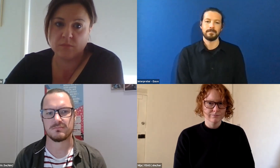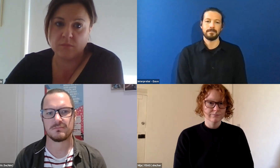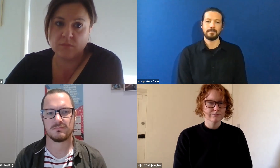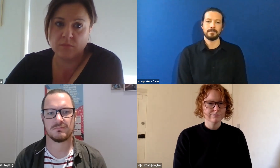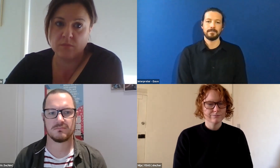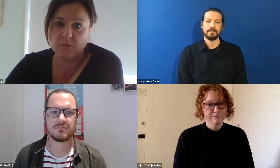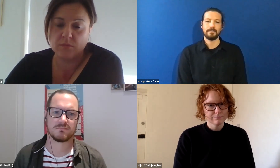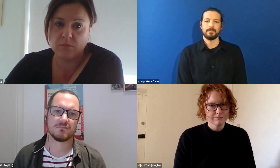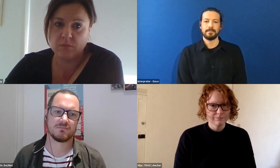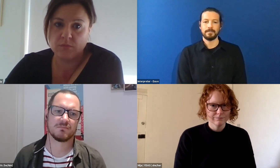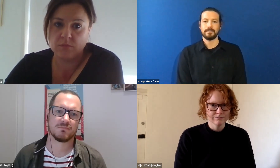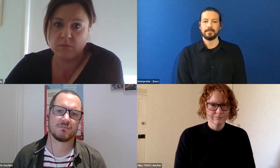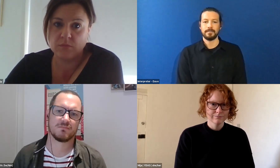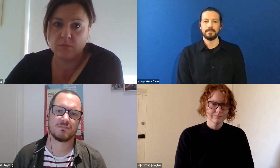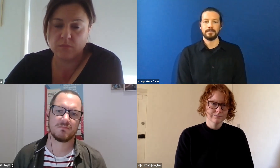happening.